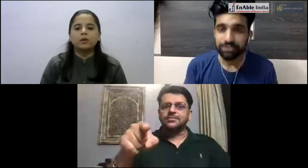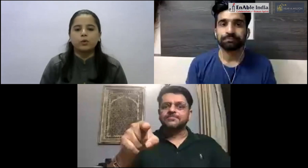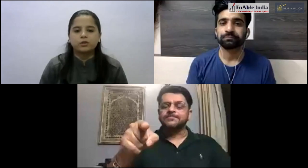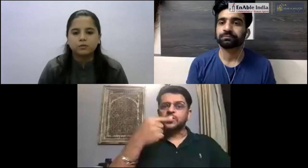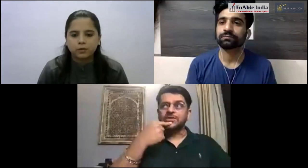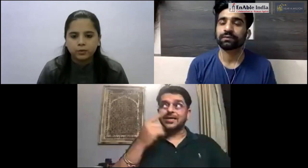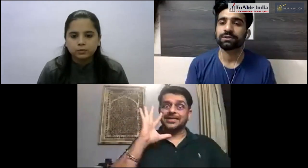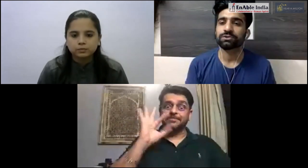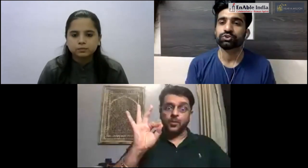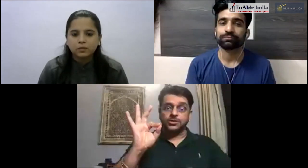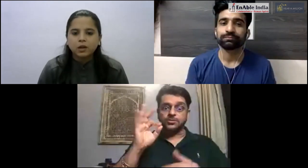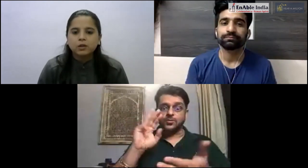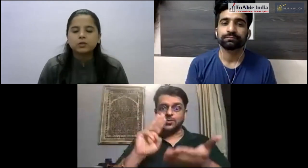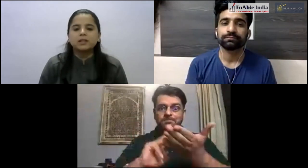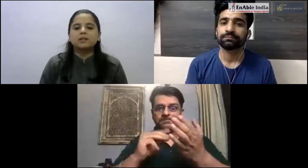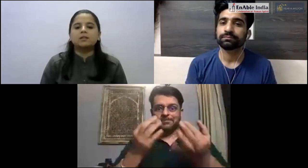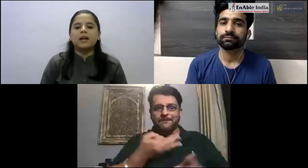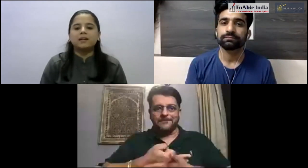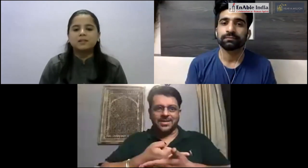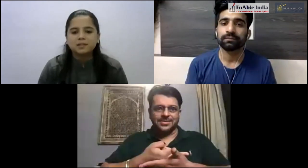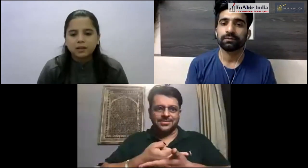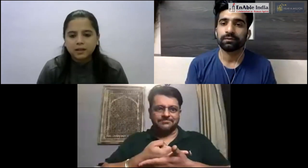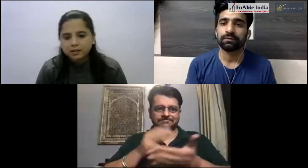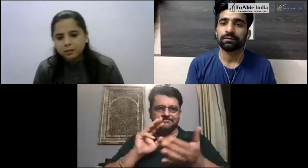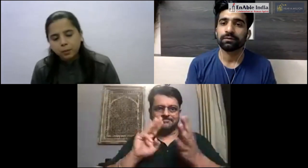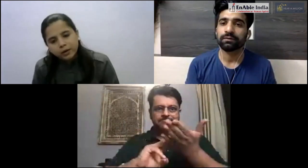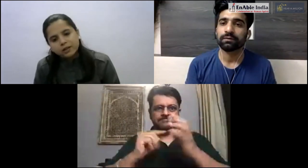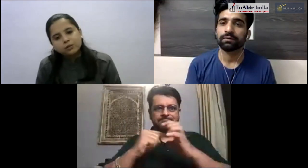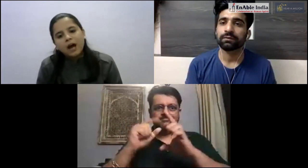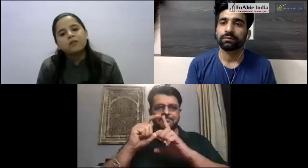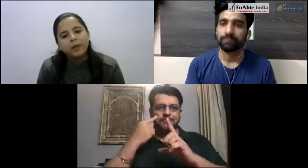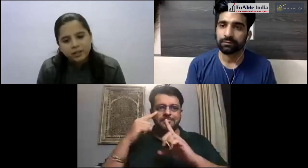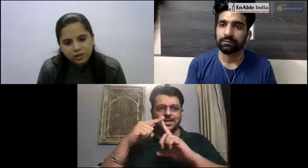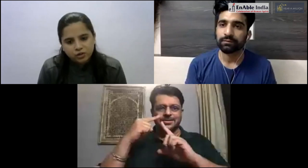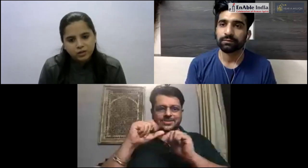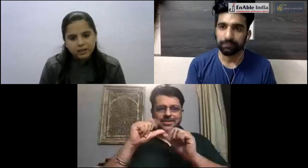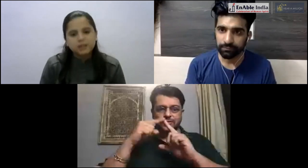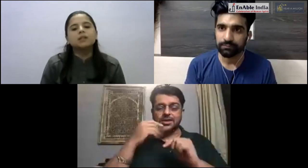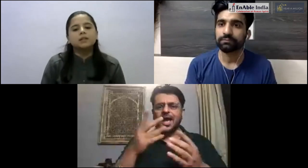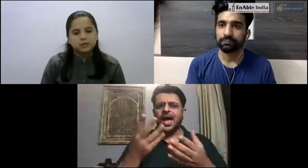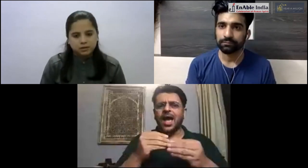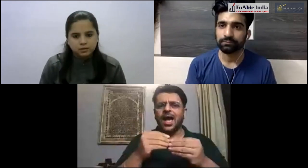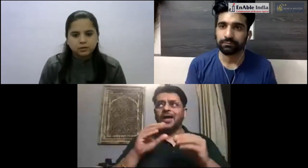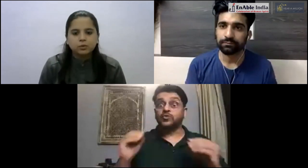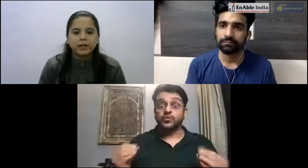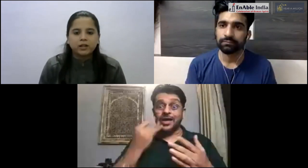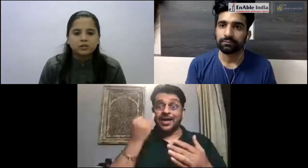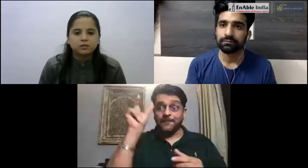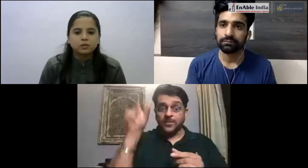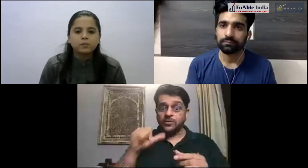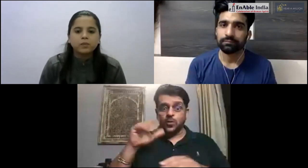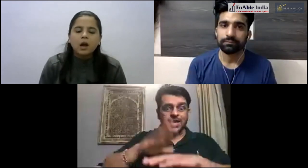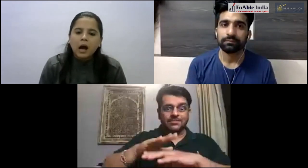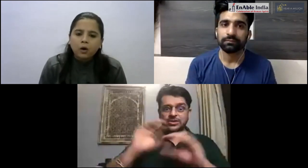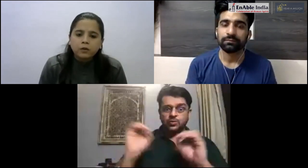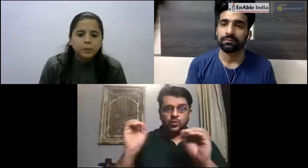have one question for you. You said that it's important to have a meditation, right? To do meditation.